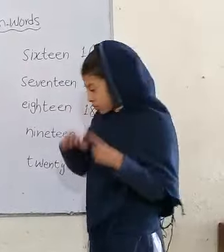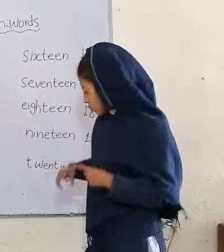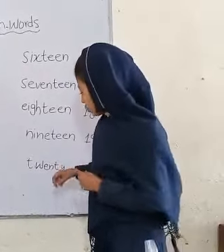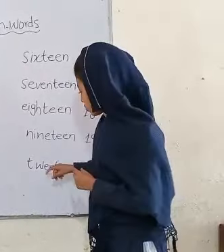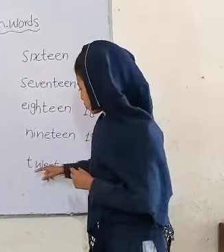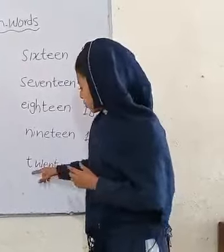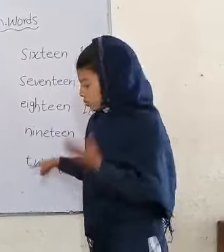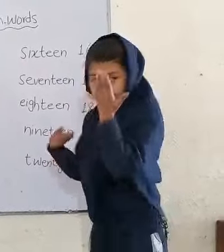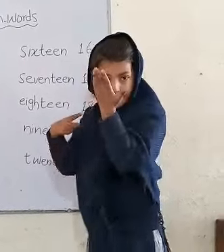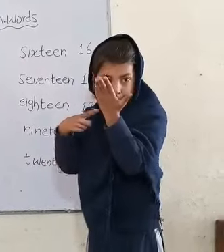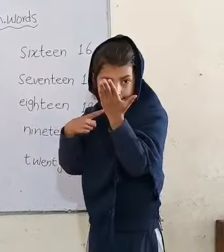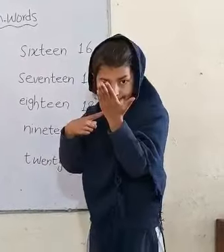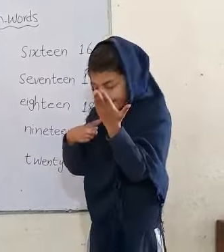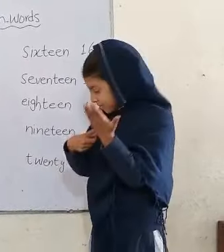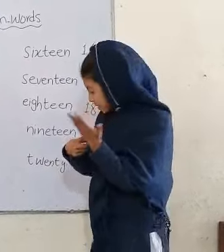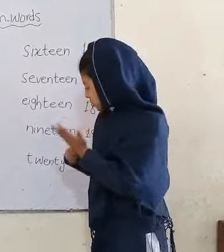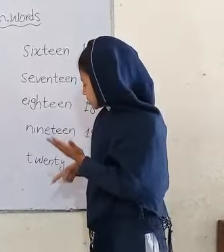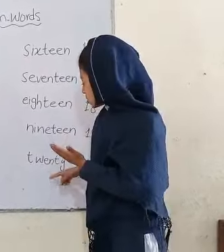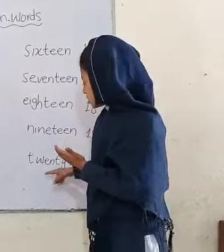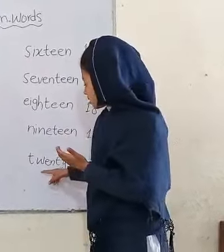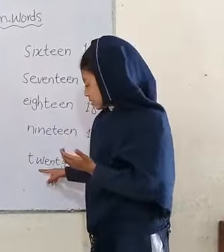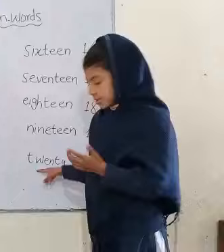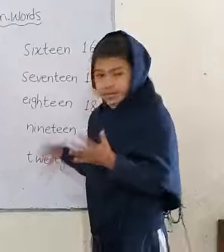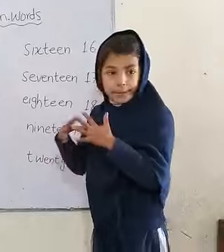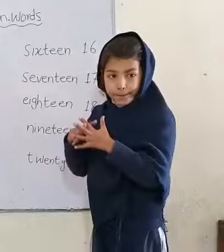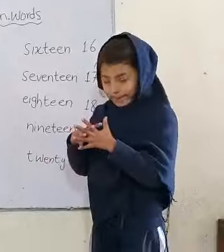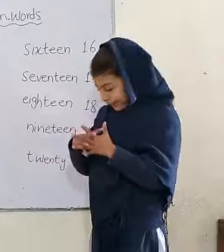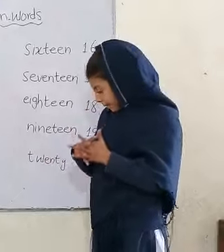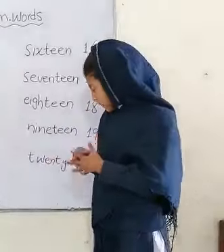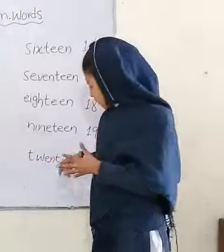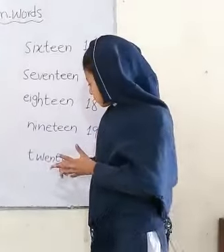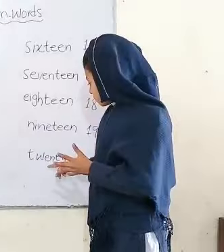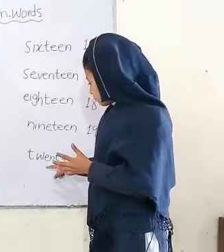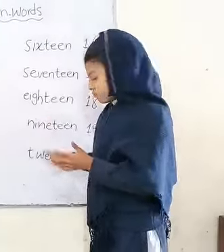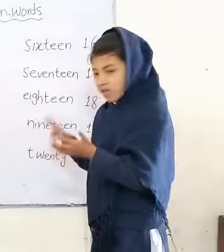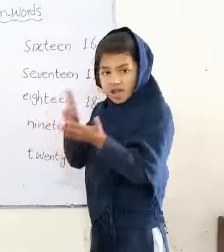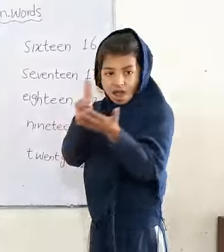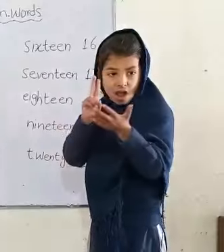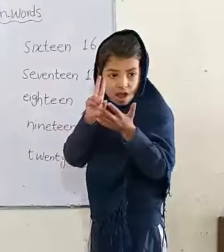19. T W